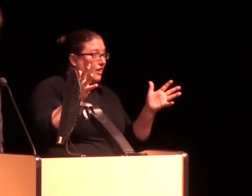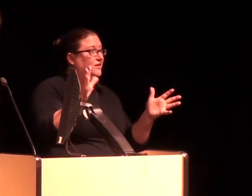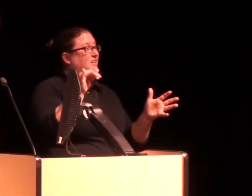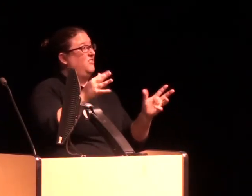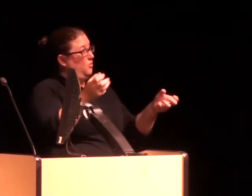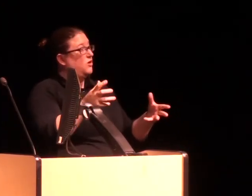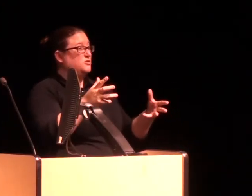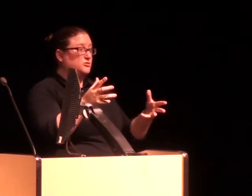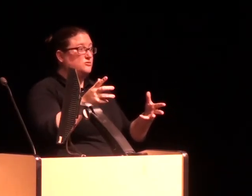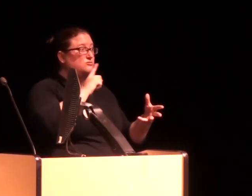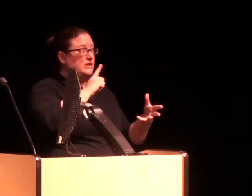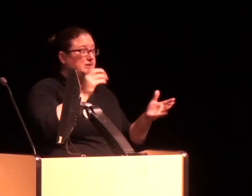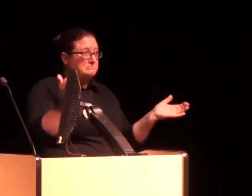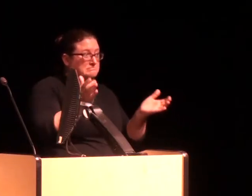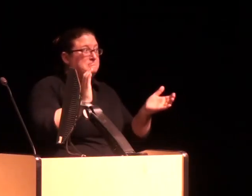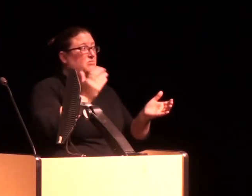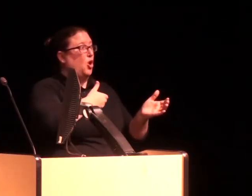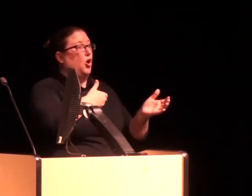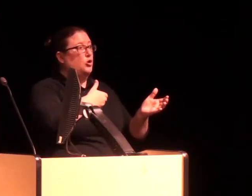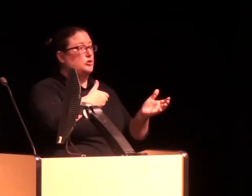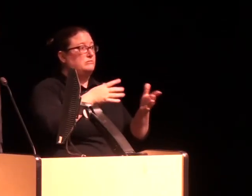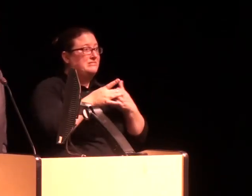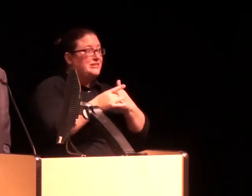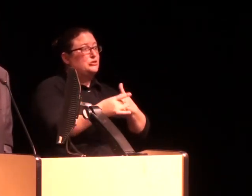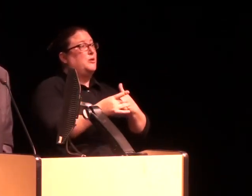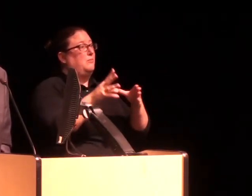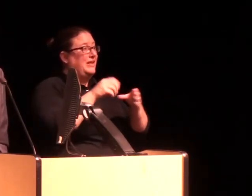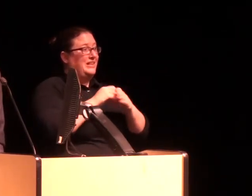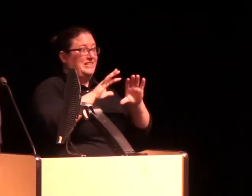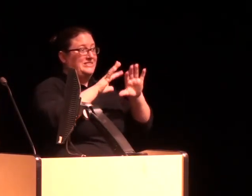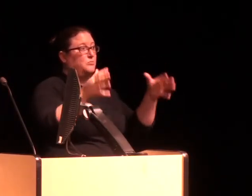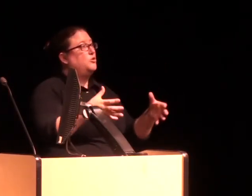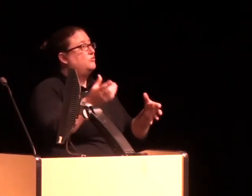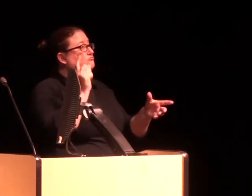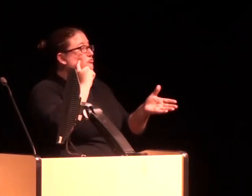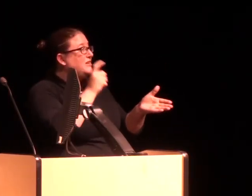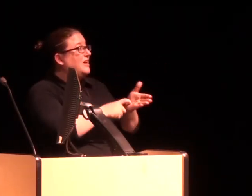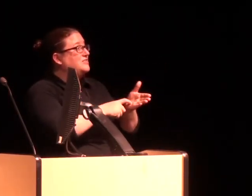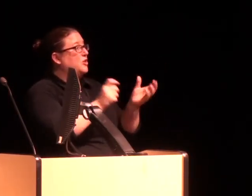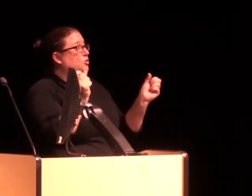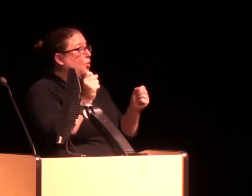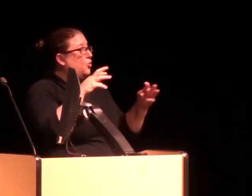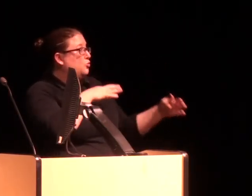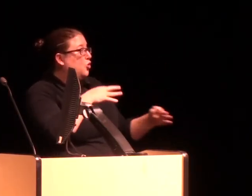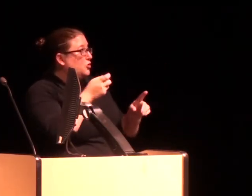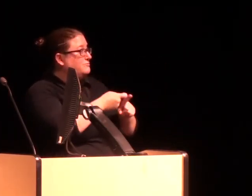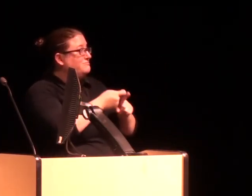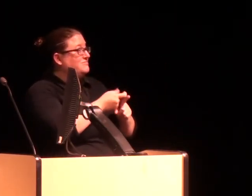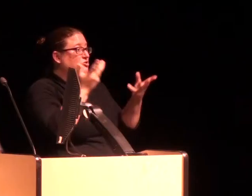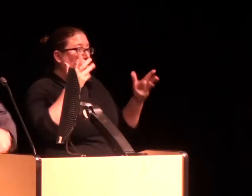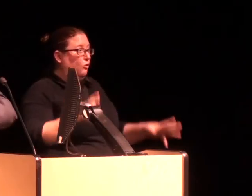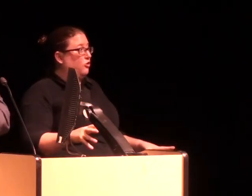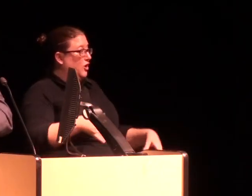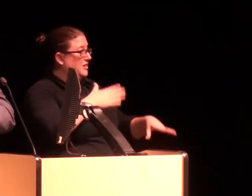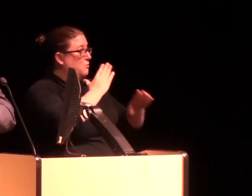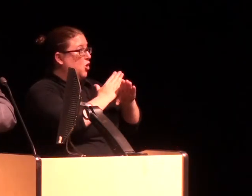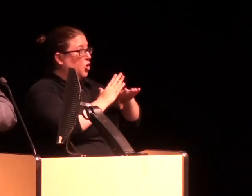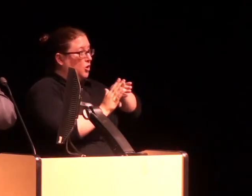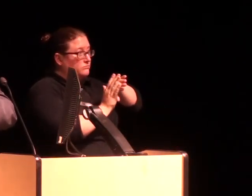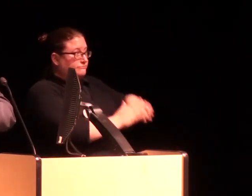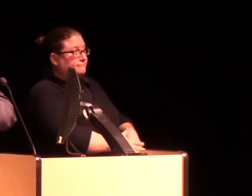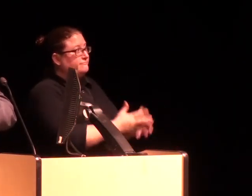and credibility in this hemisphere, recognize that Cold War is over. Please leave the market. And this is